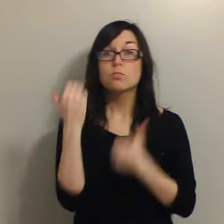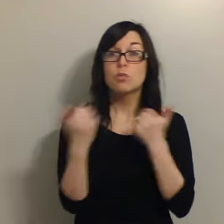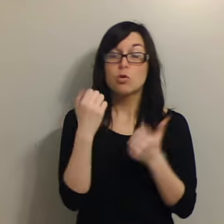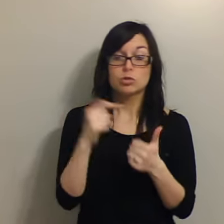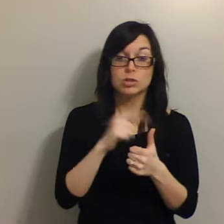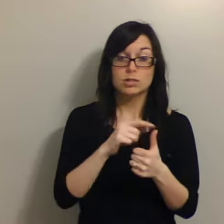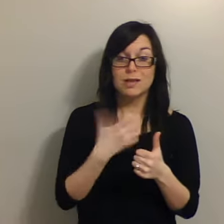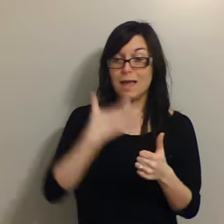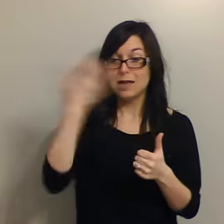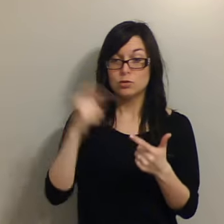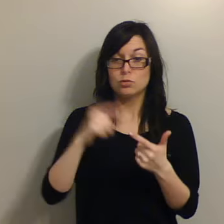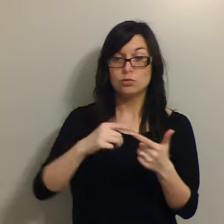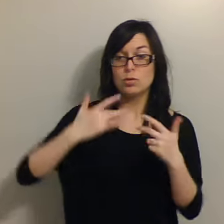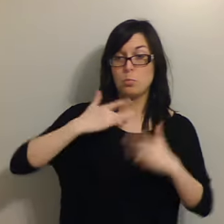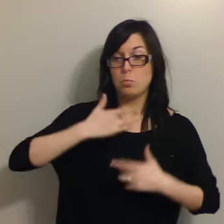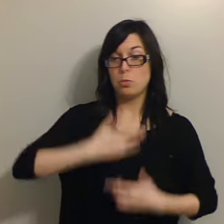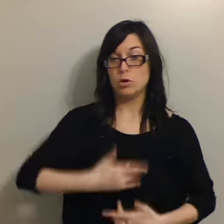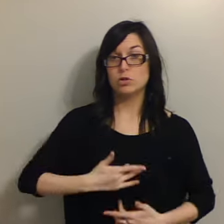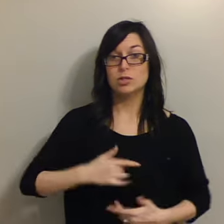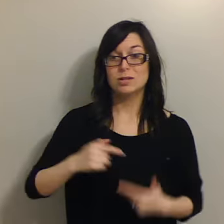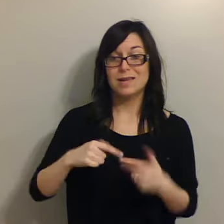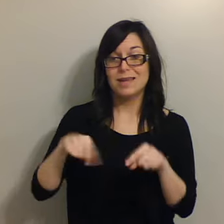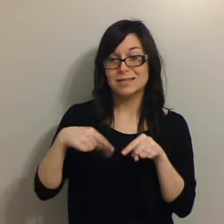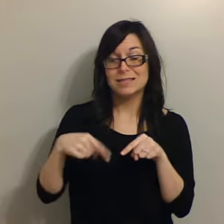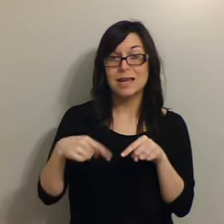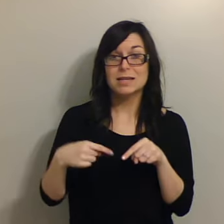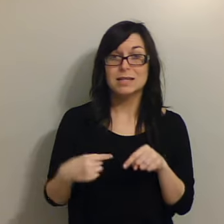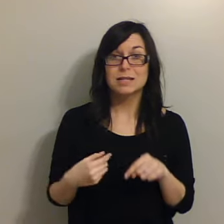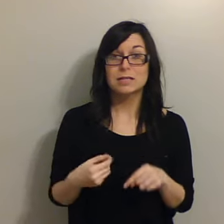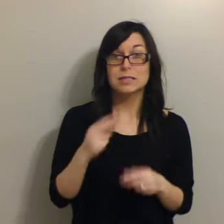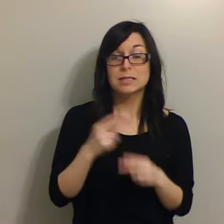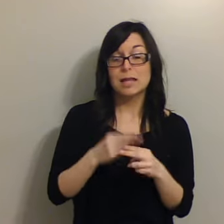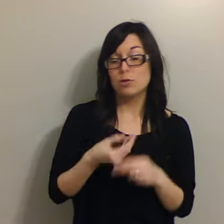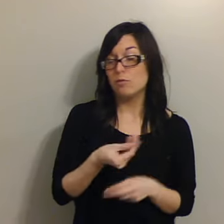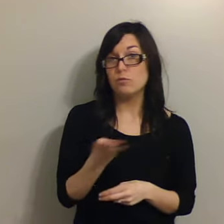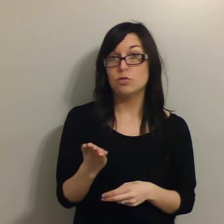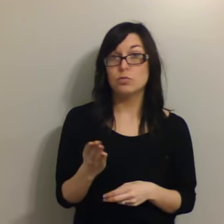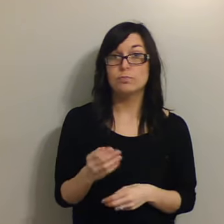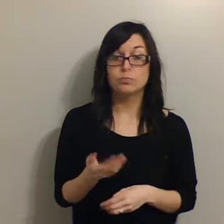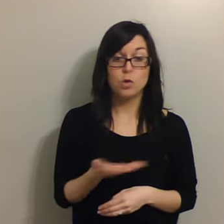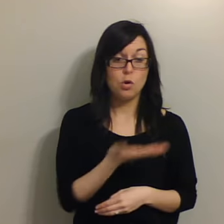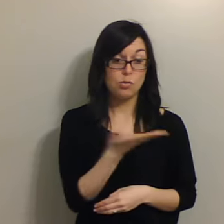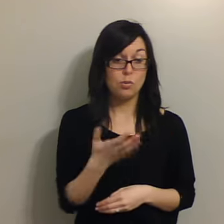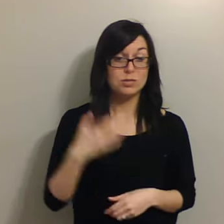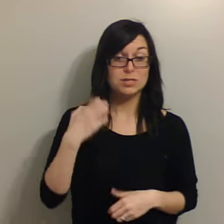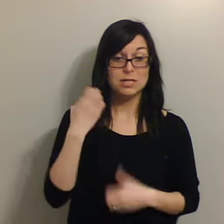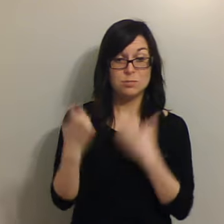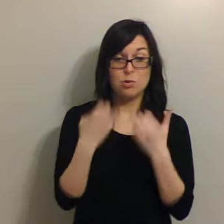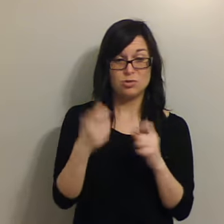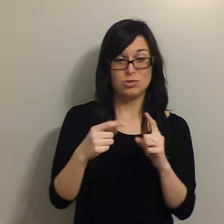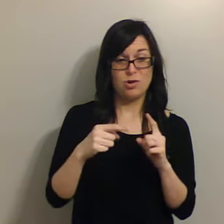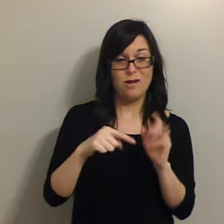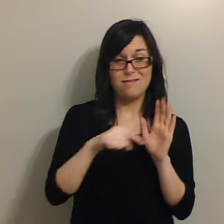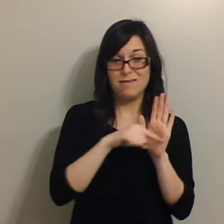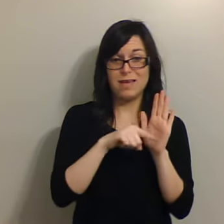fear. It's important to recognize that these negative emotions that we're experiencing are actually based